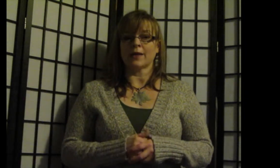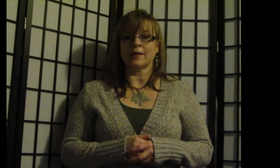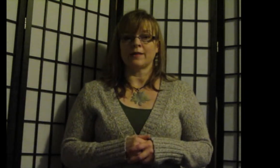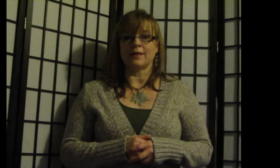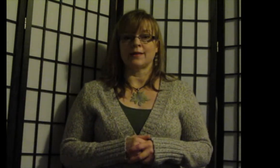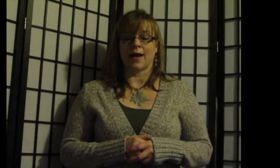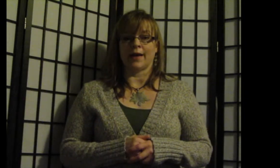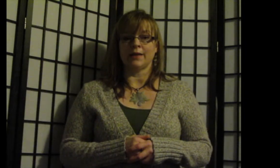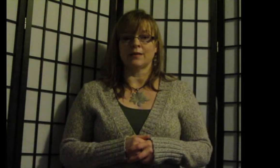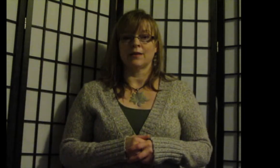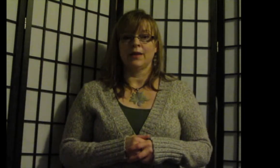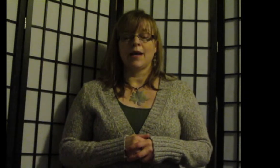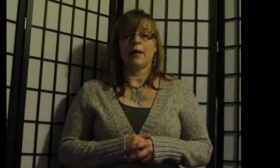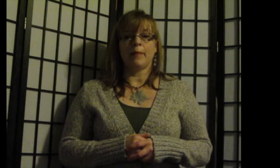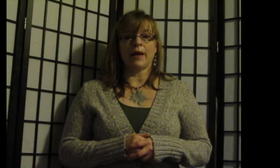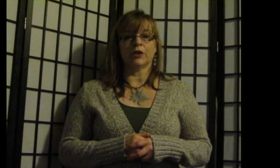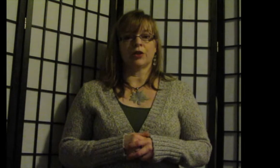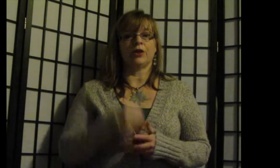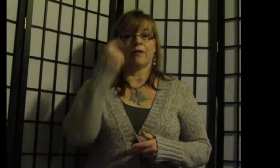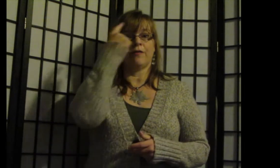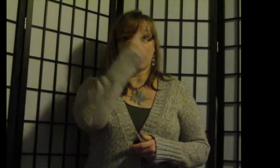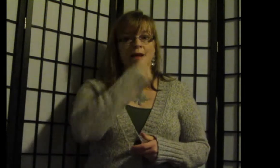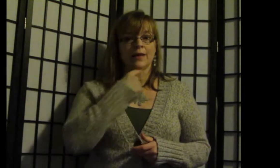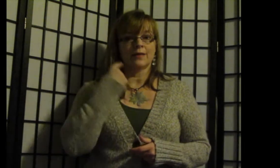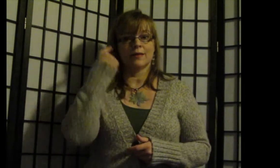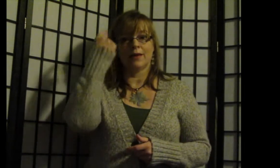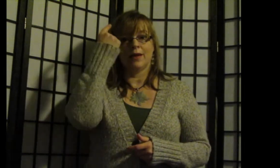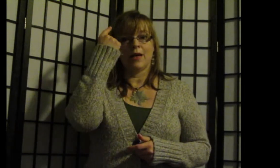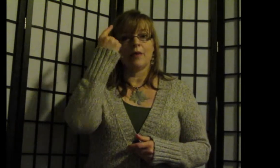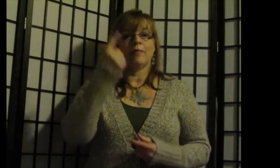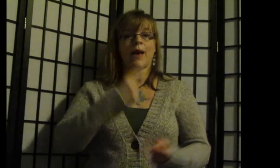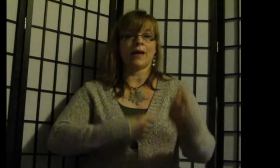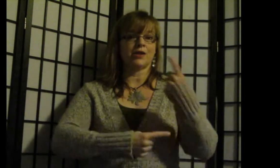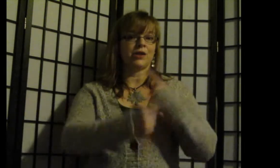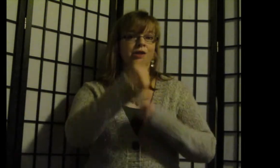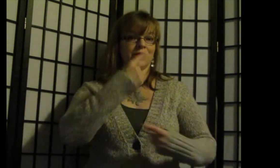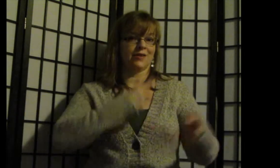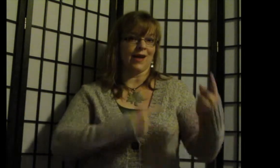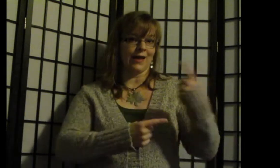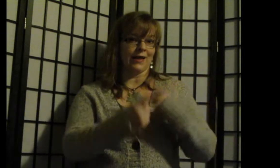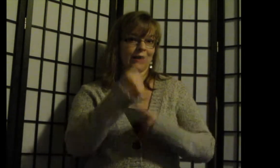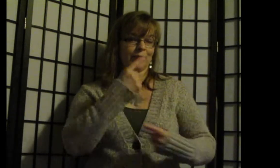practice these signs, make sure your face matches your signing.